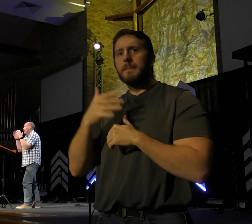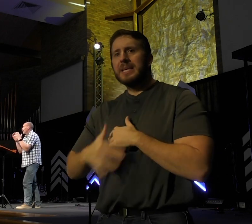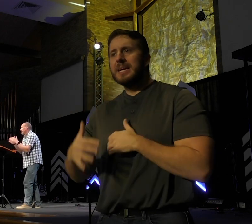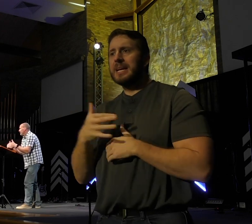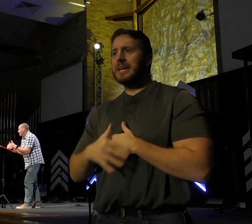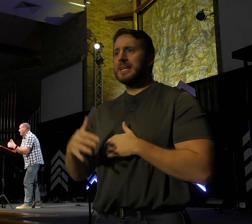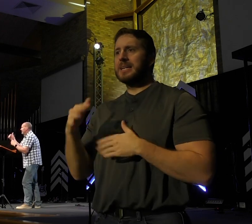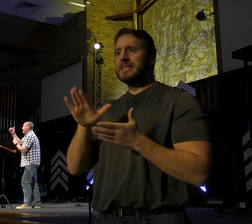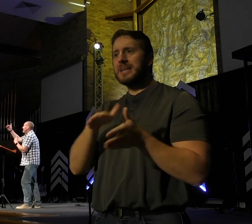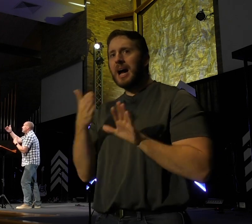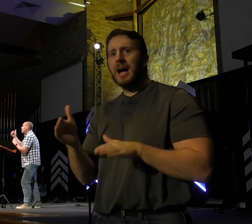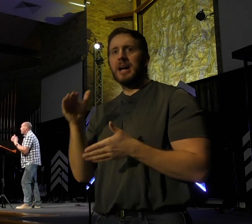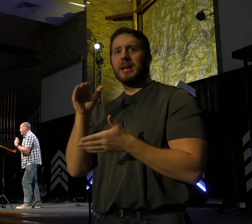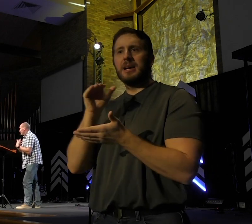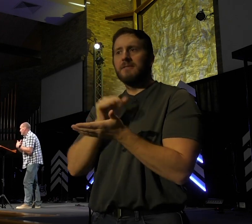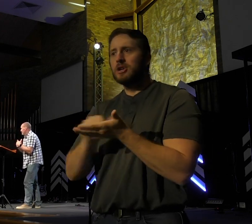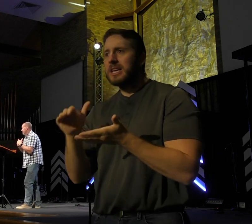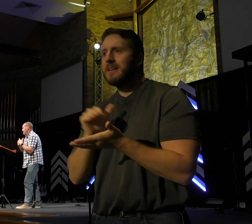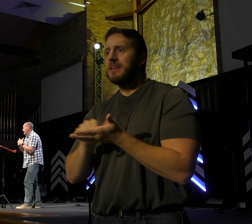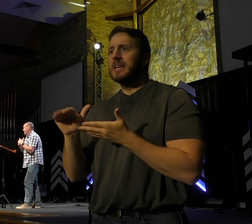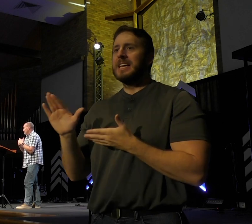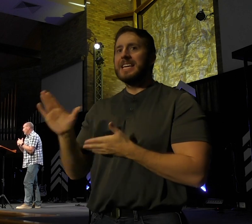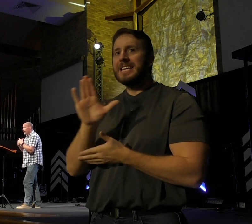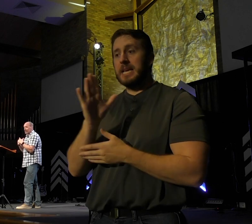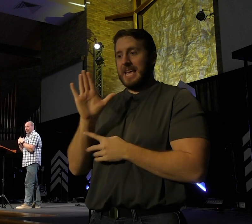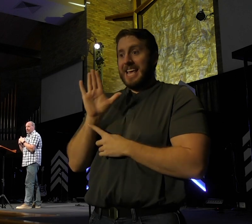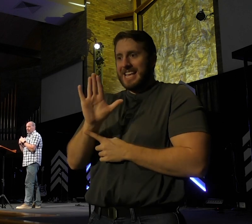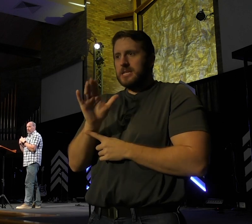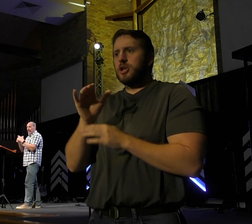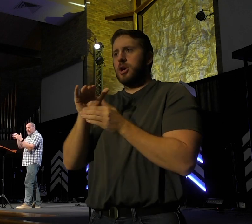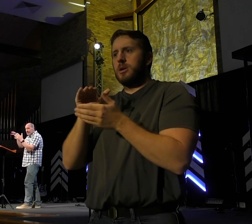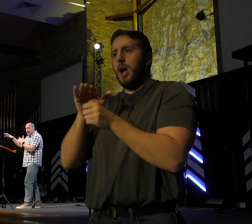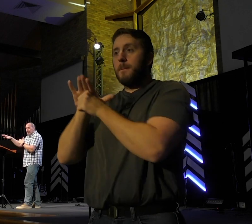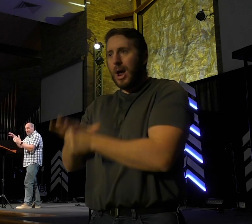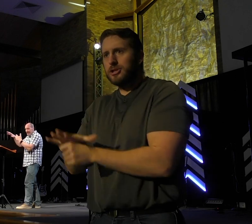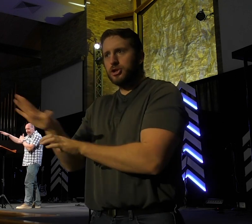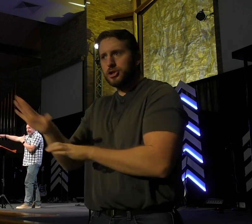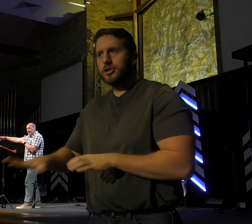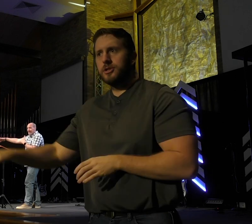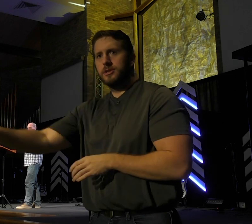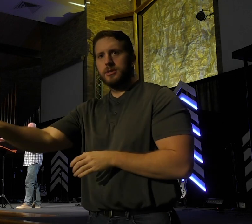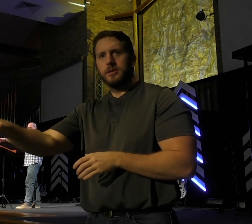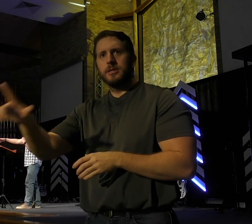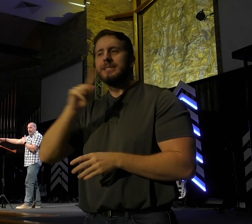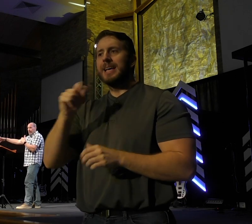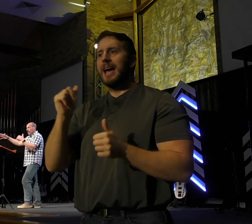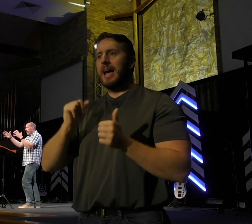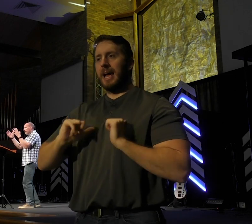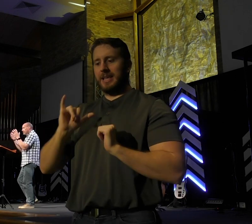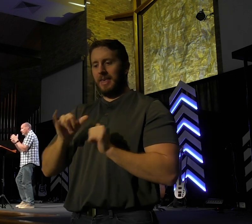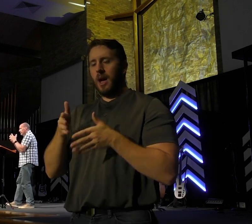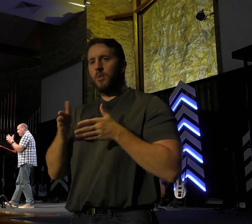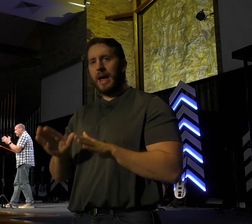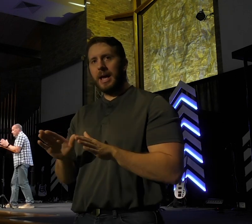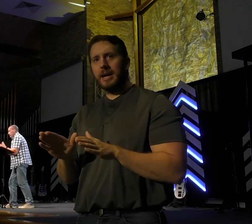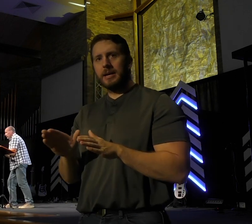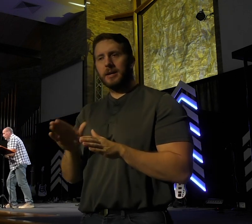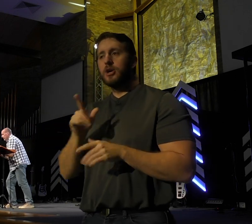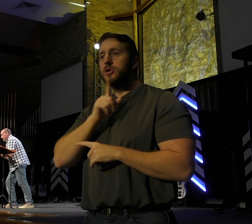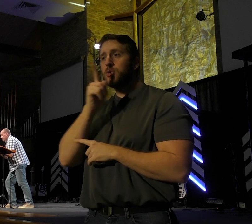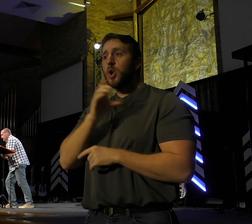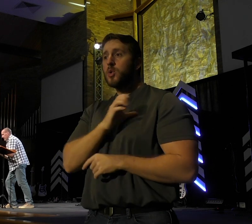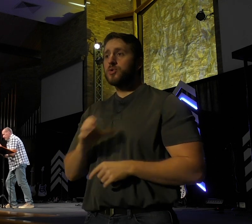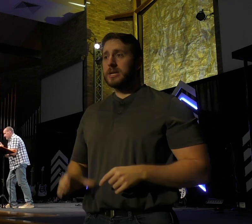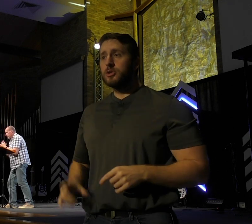loving, forgiving his oppressors, right? He's acting that way. A true Christian